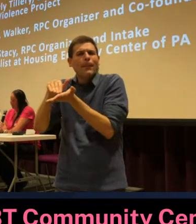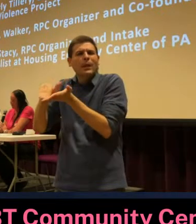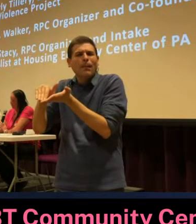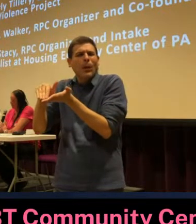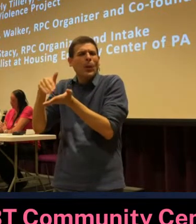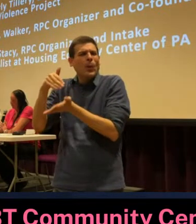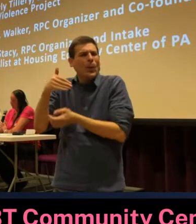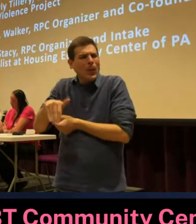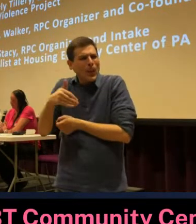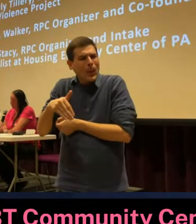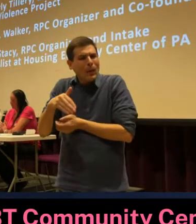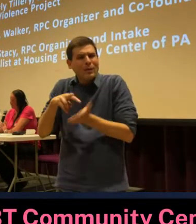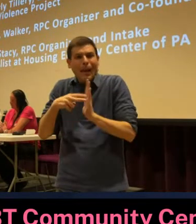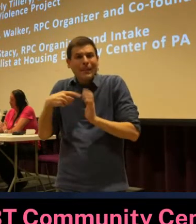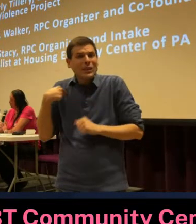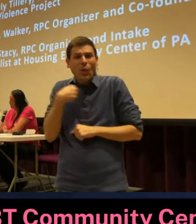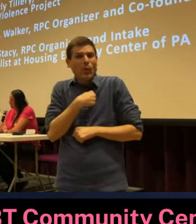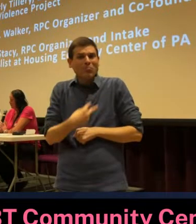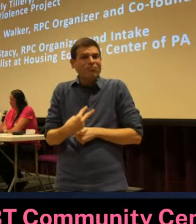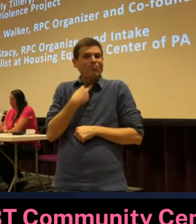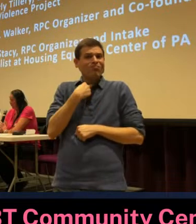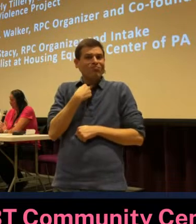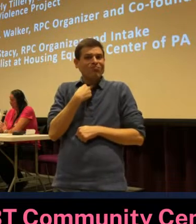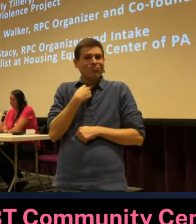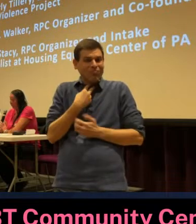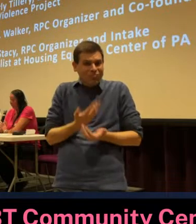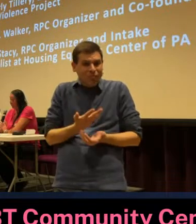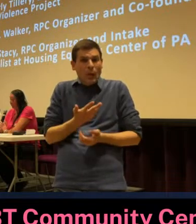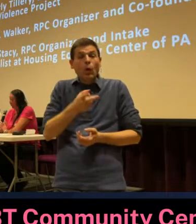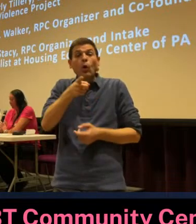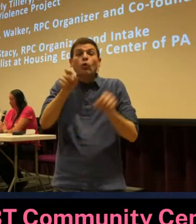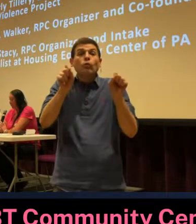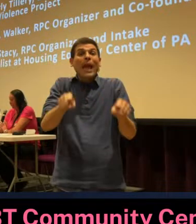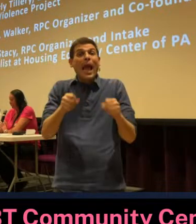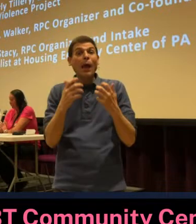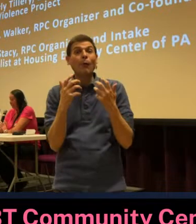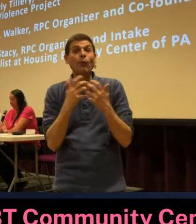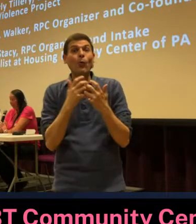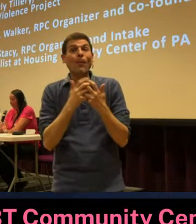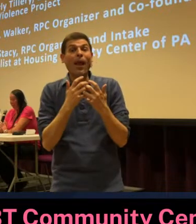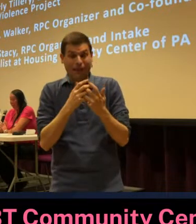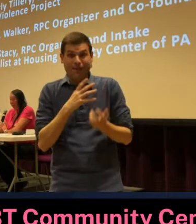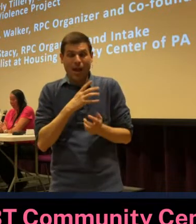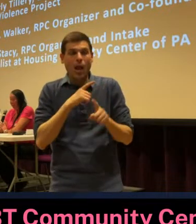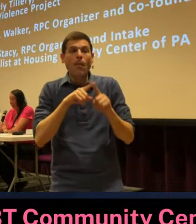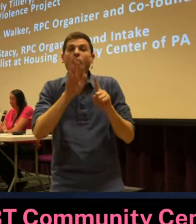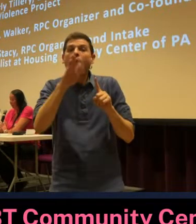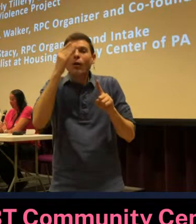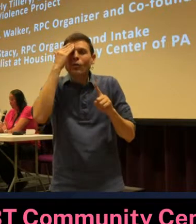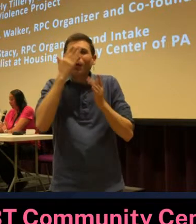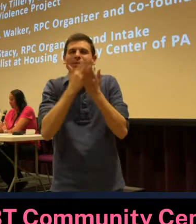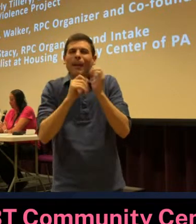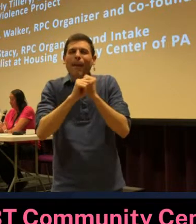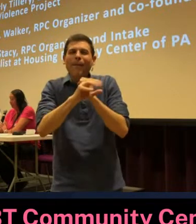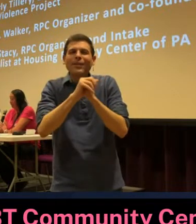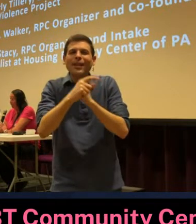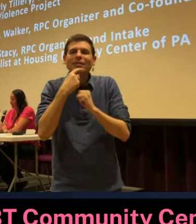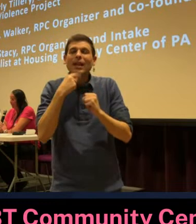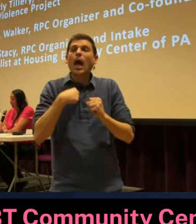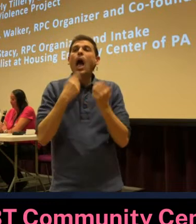Then the law doesn't cover that. But you can get roommates, but when you see an ad for a roommate that says, oh, I